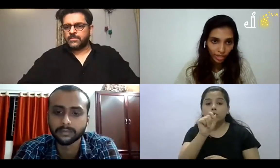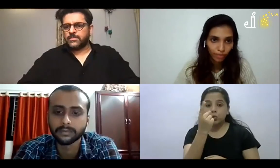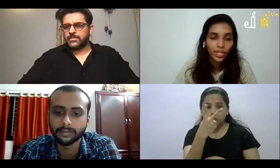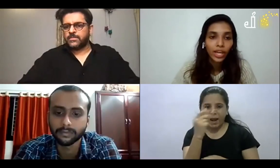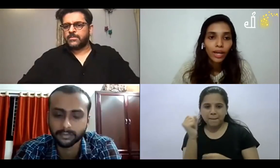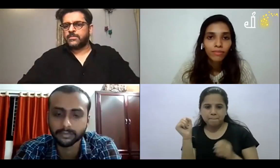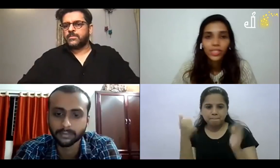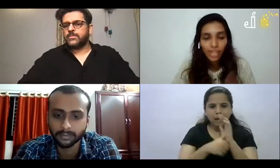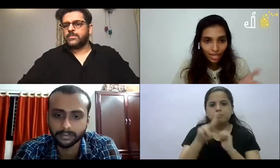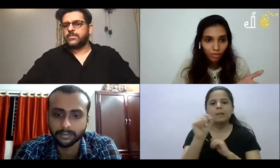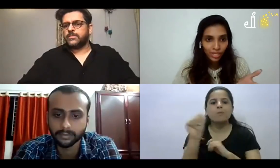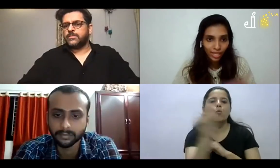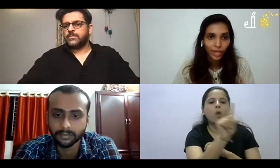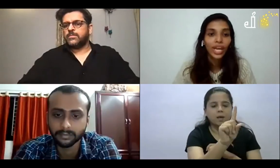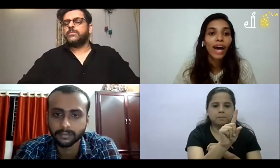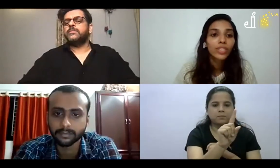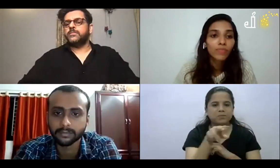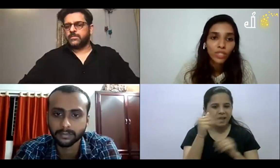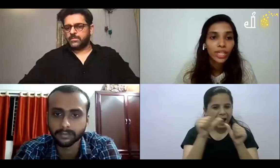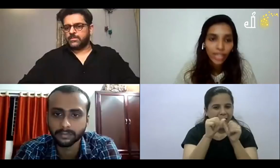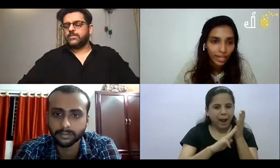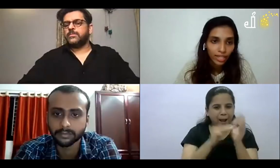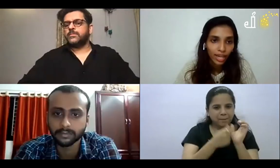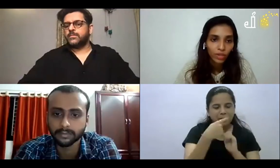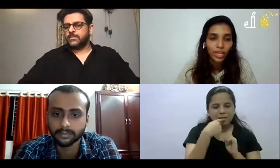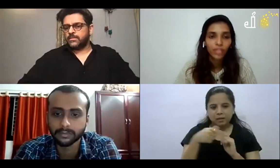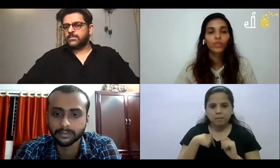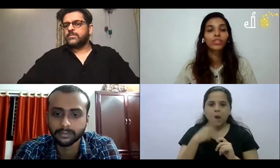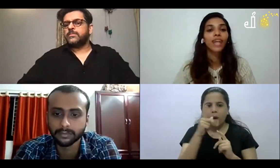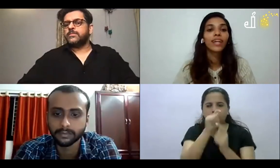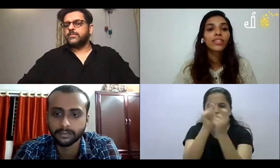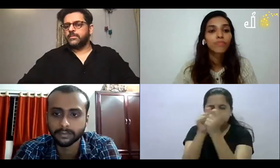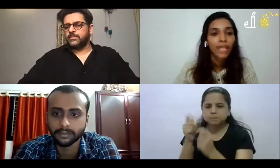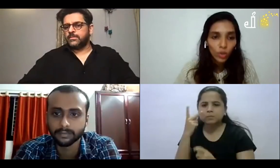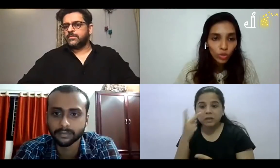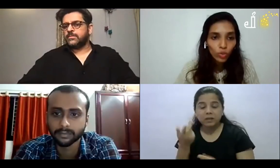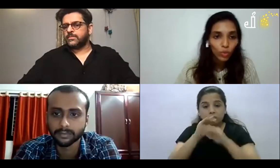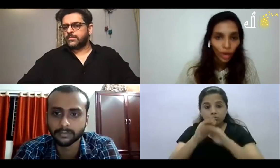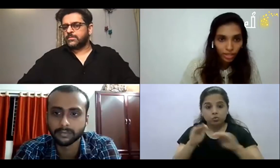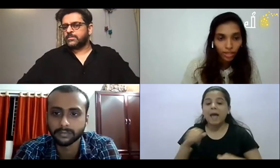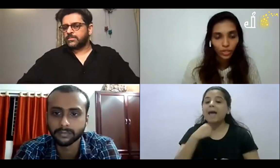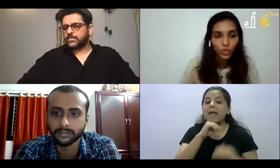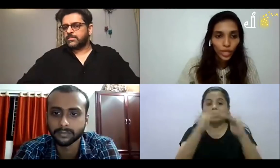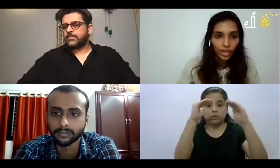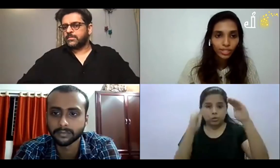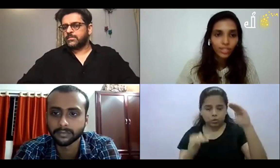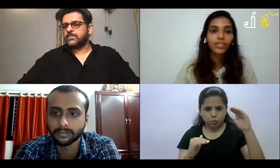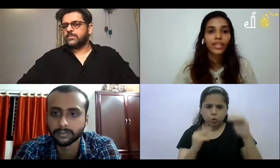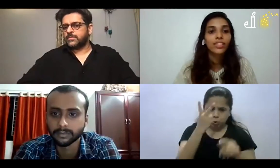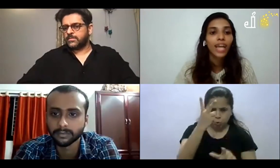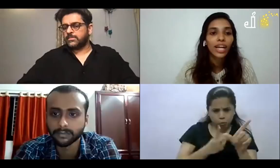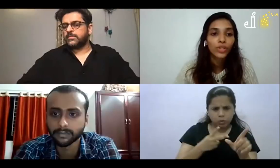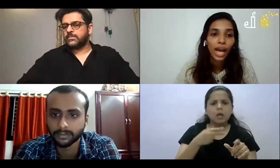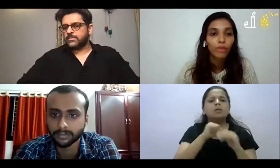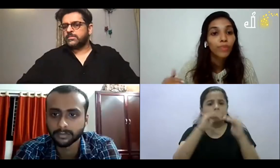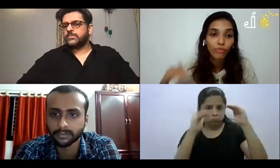1 year. Just like Amal said, we have a specific criteria. Okay, so if the child is below 2 years, then